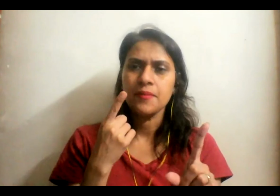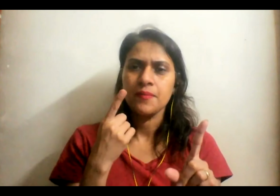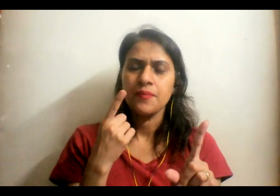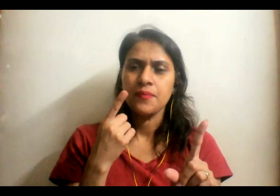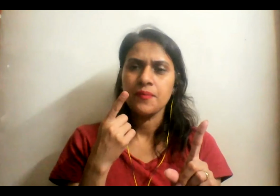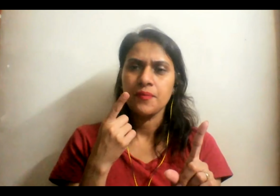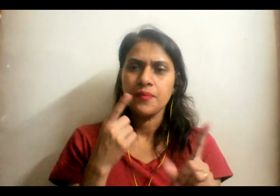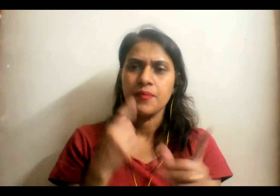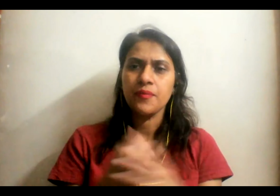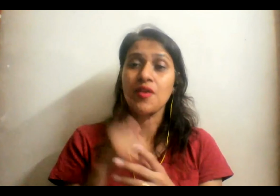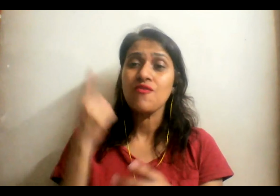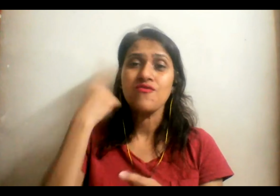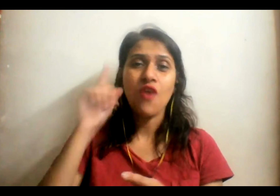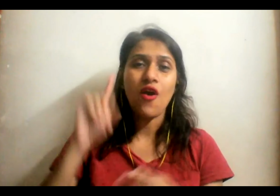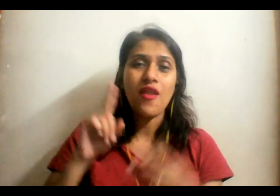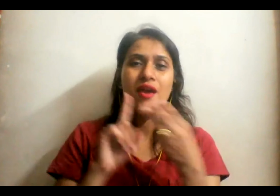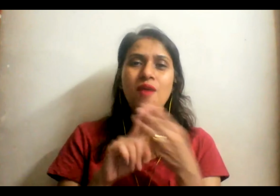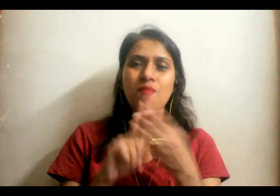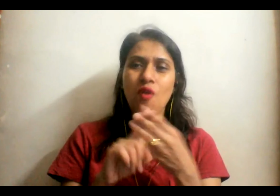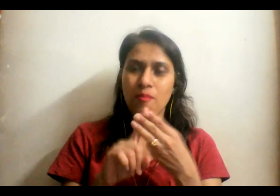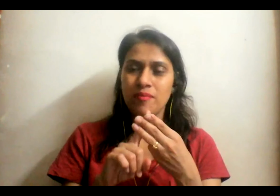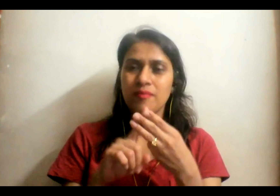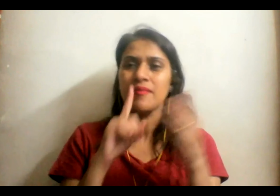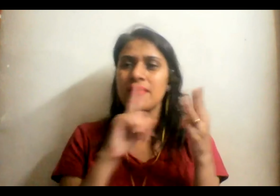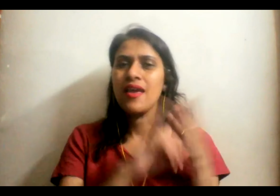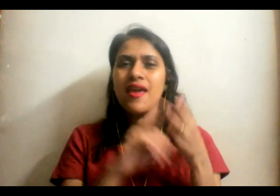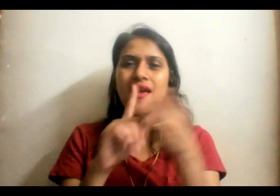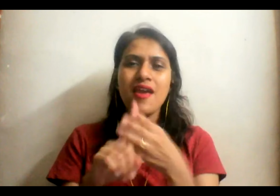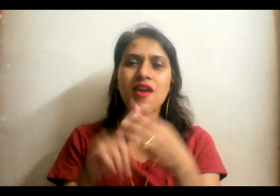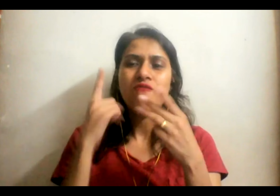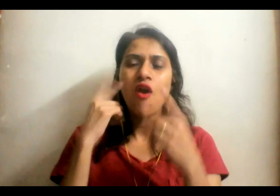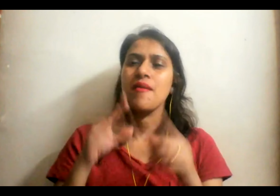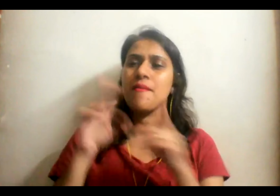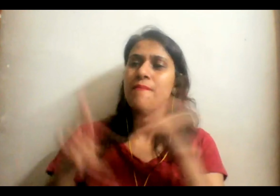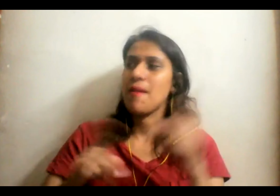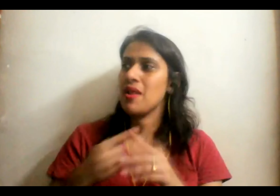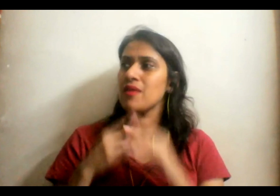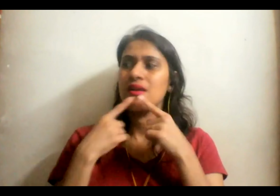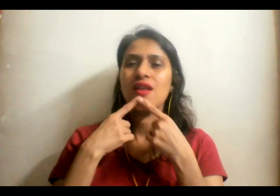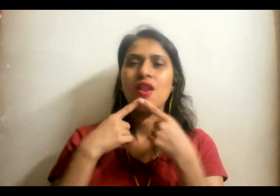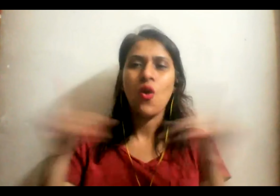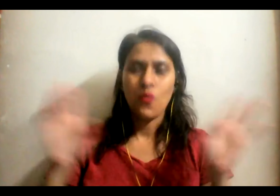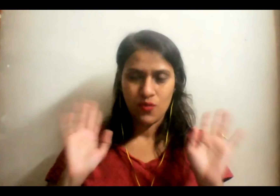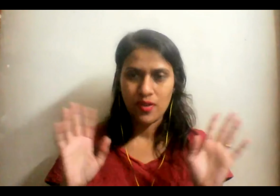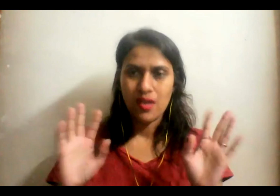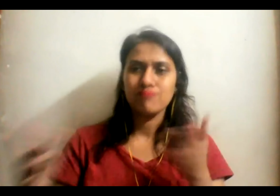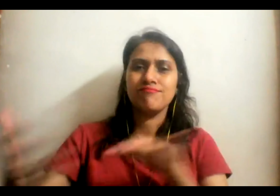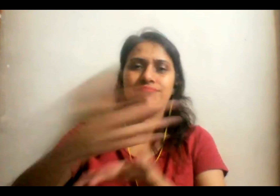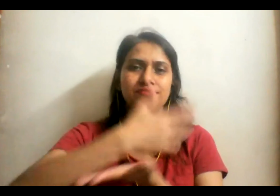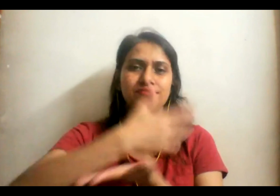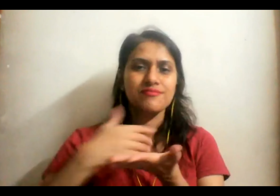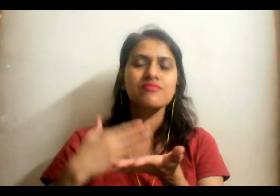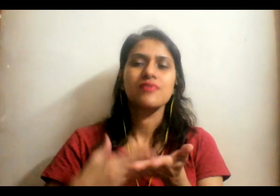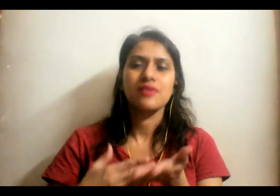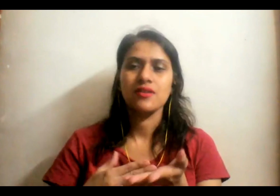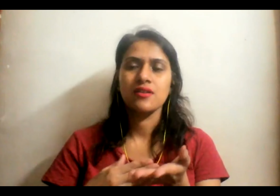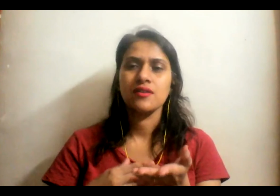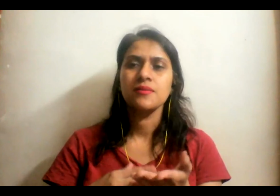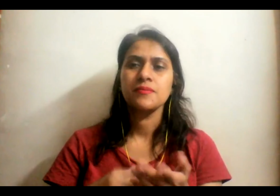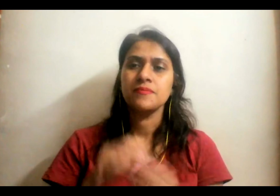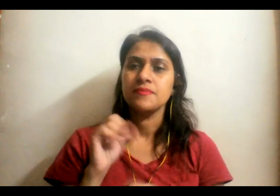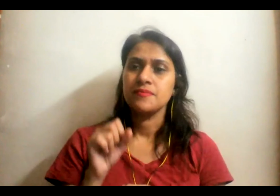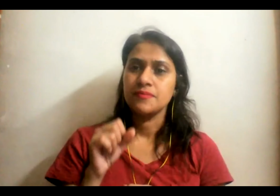maybe employment exchanges or the data which would be available publicly, or we can collect data and then do a study on that. That is another